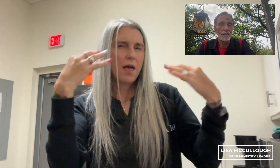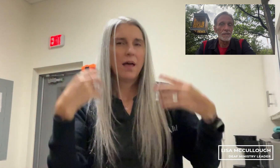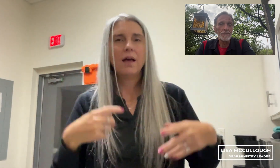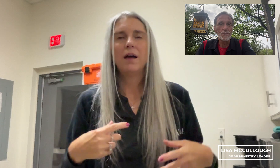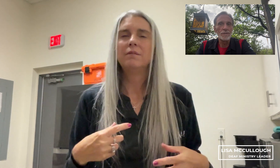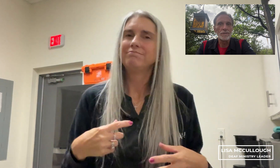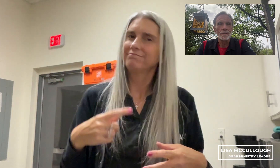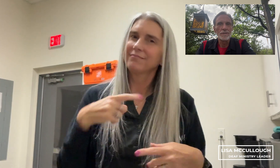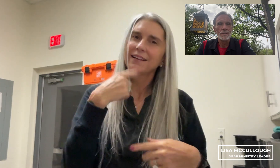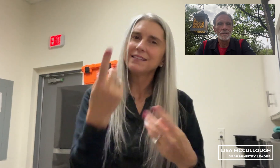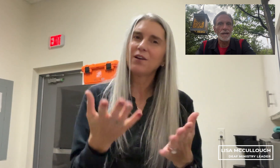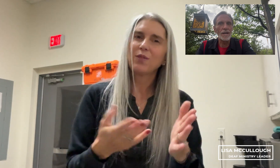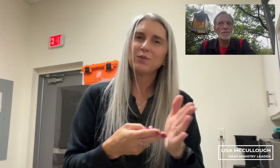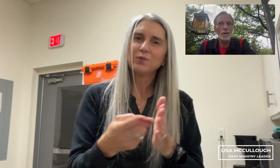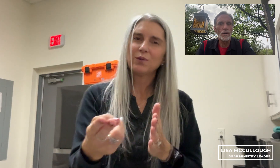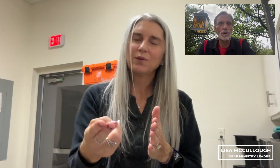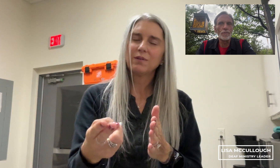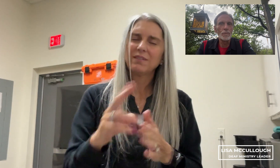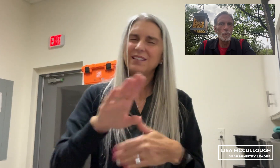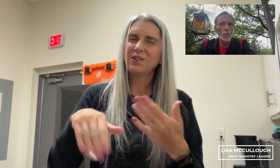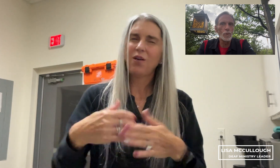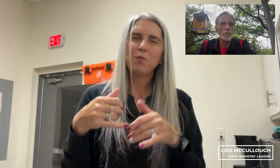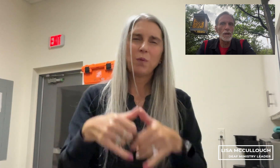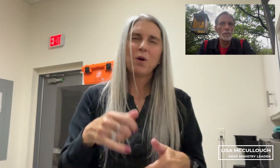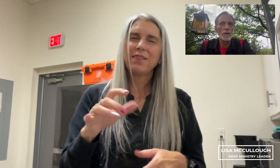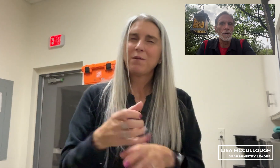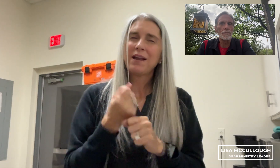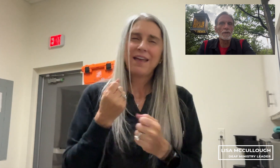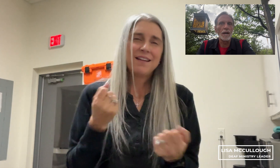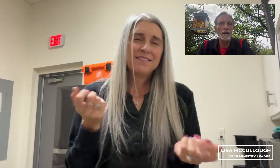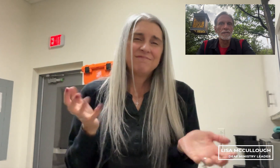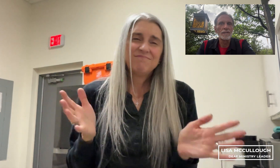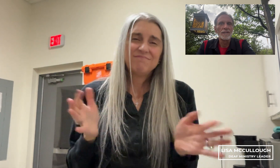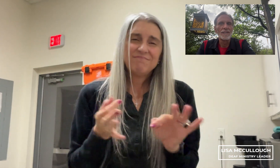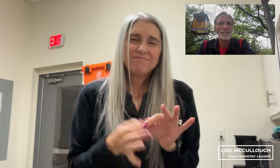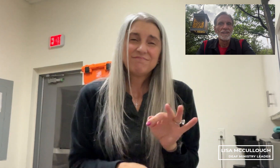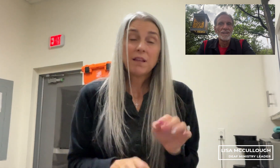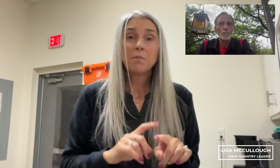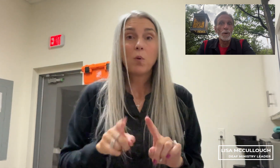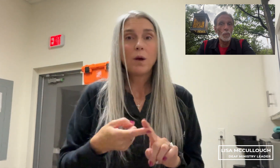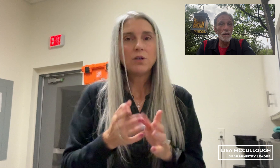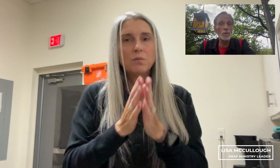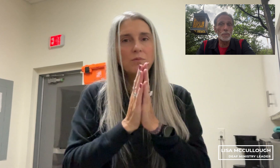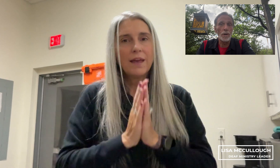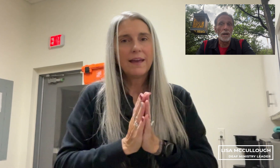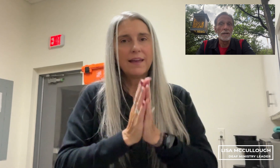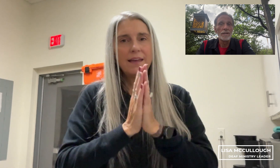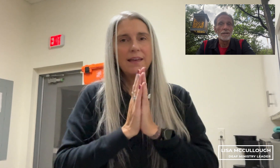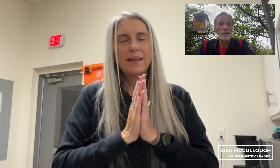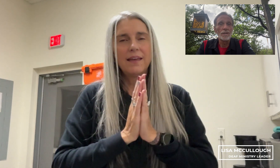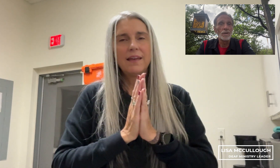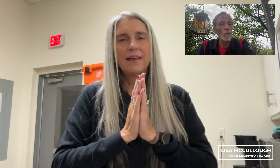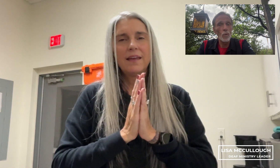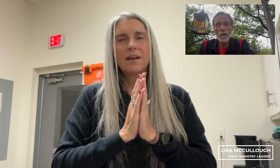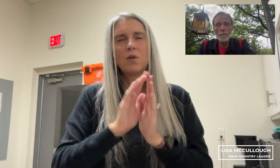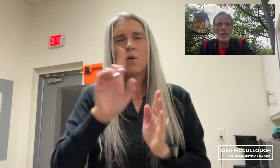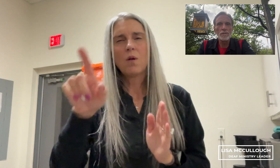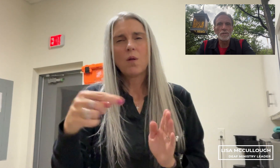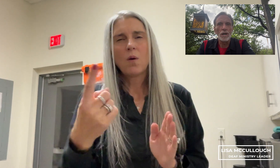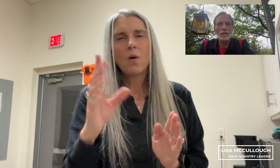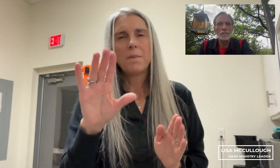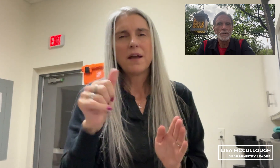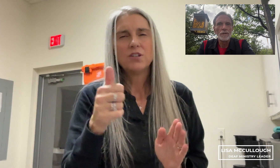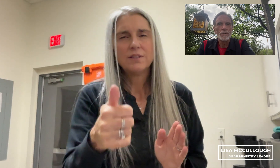I tell you the truth, that is all the reward they will ever get. But when you pray, go away